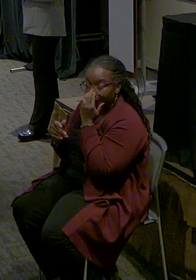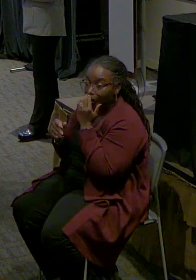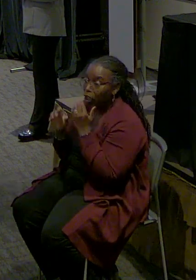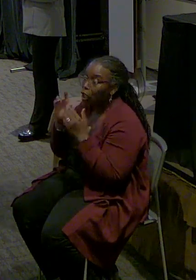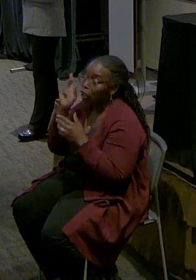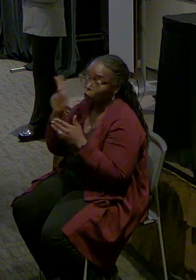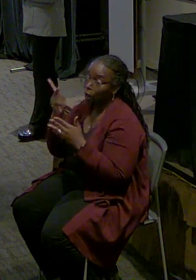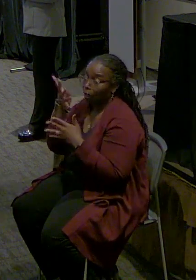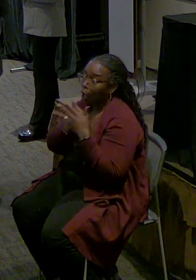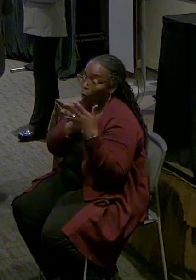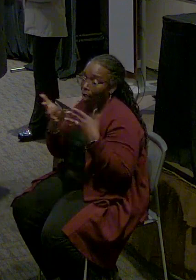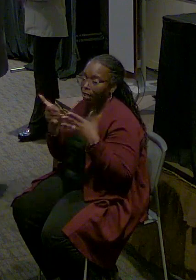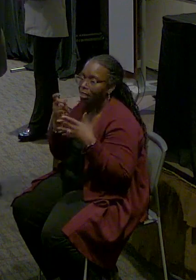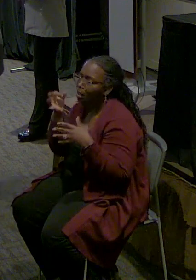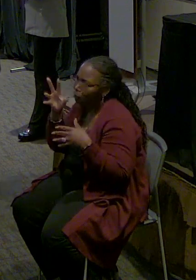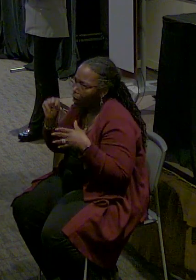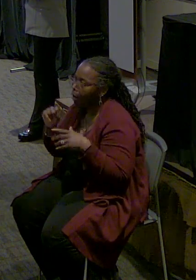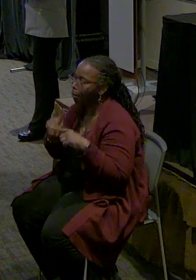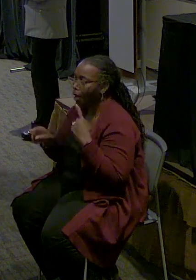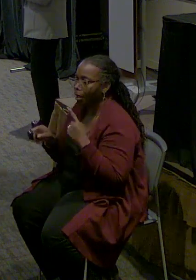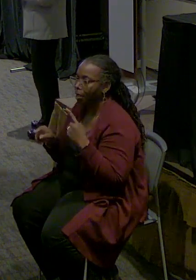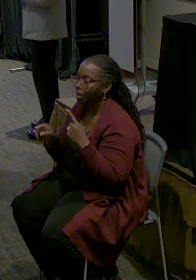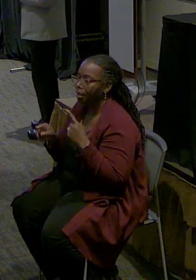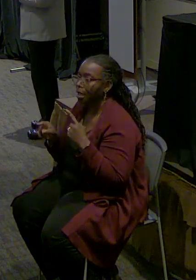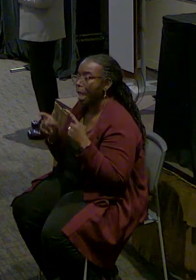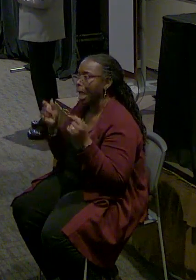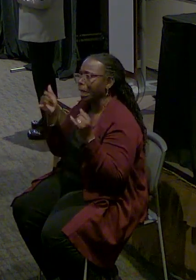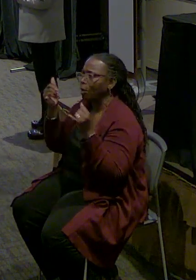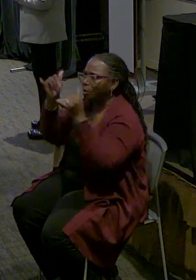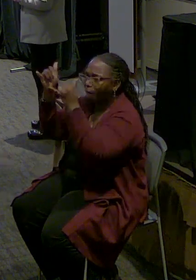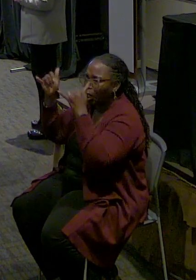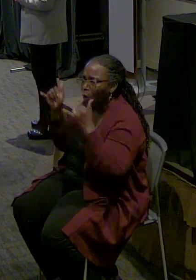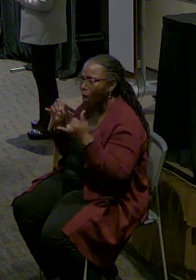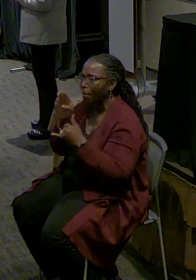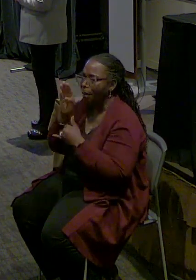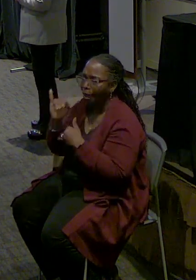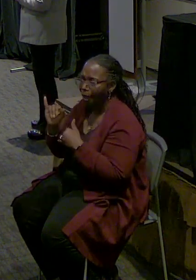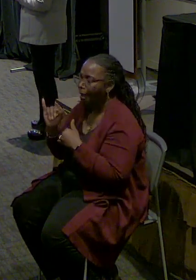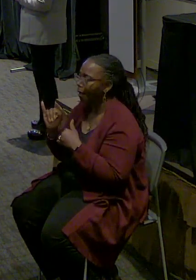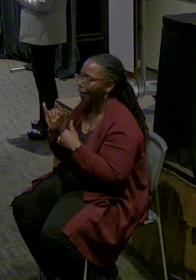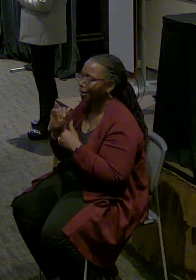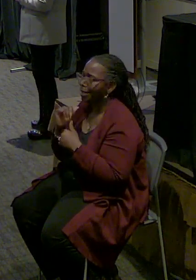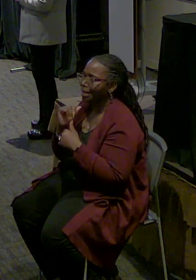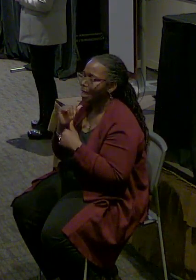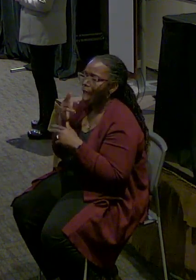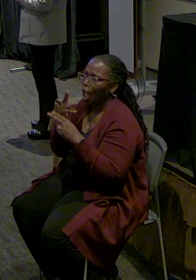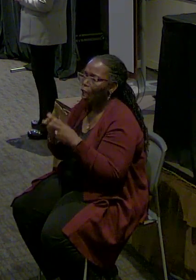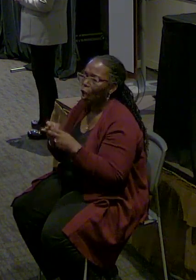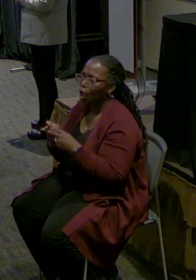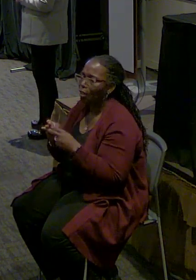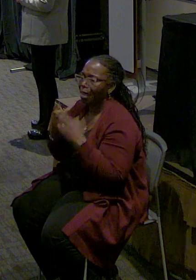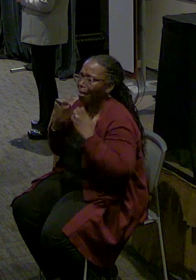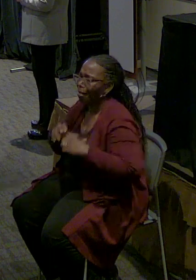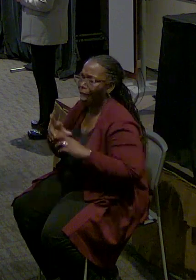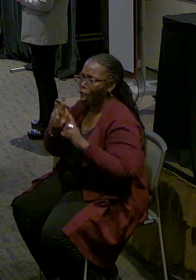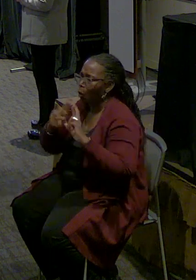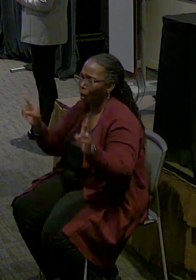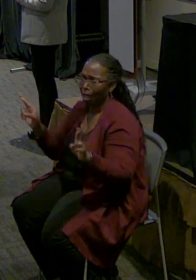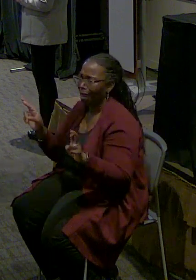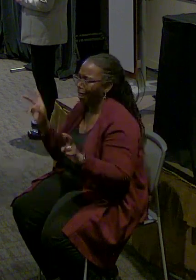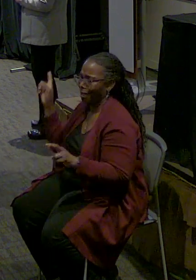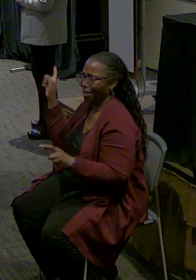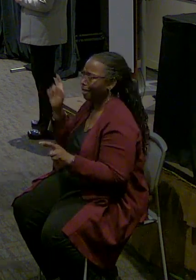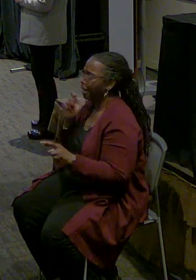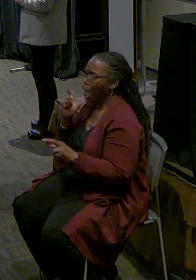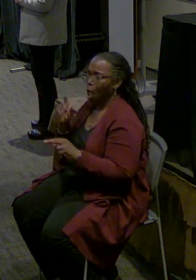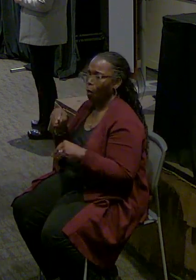graph, and it's a lot of fun. But I just playing around on BI one day, and this is not, I call them client ready. This is not client ready. It's